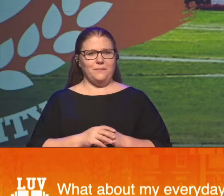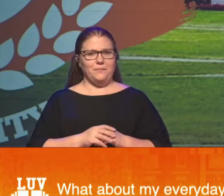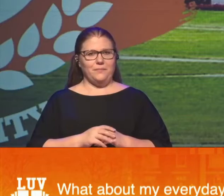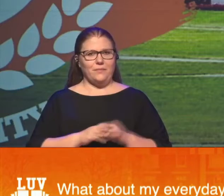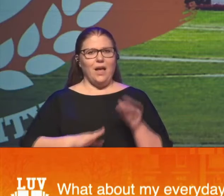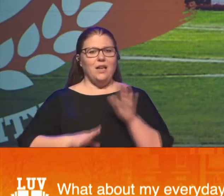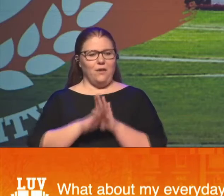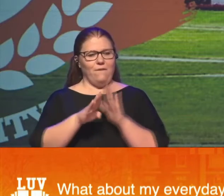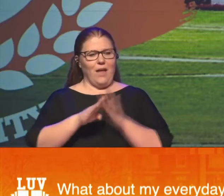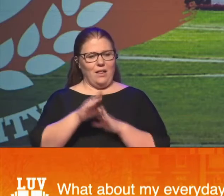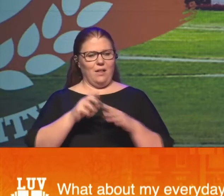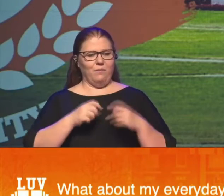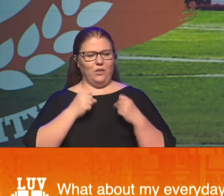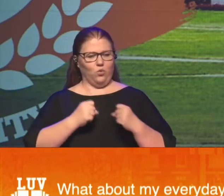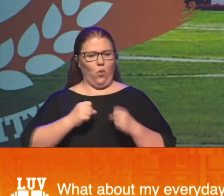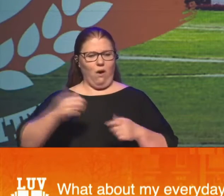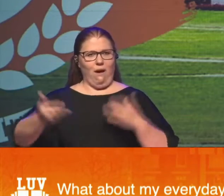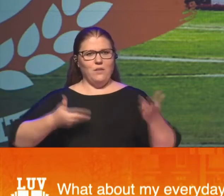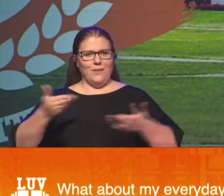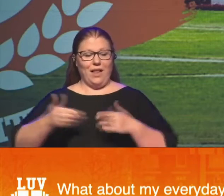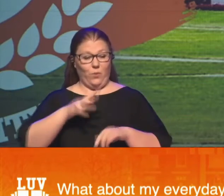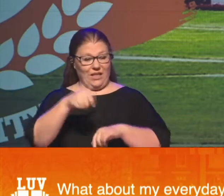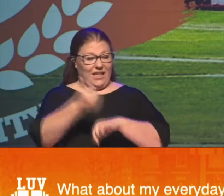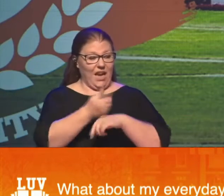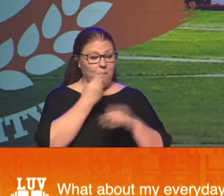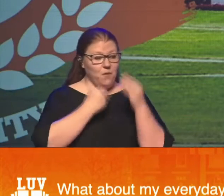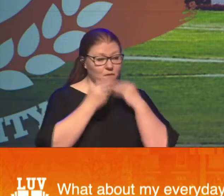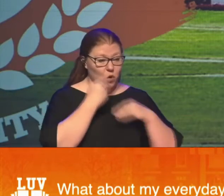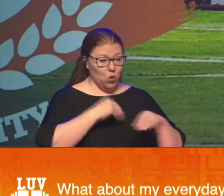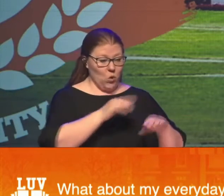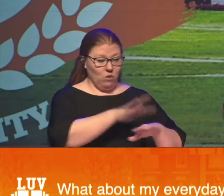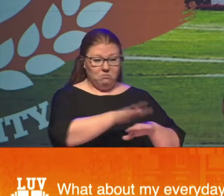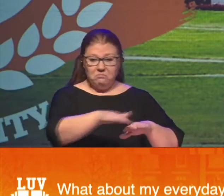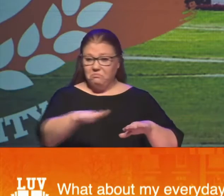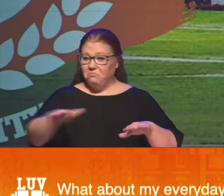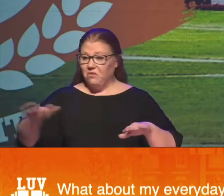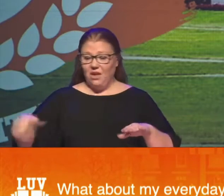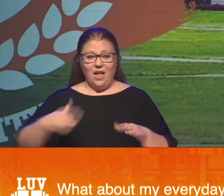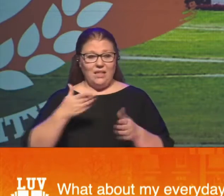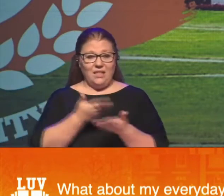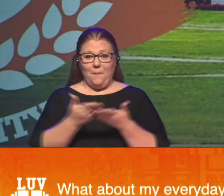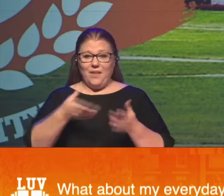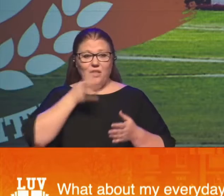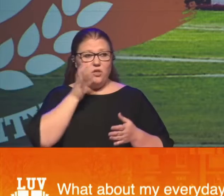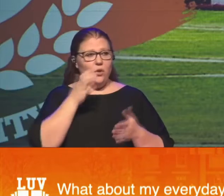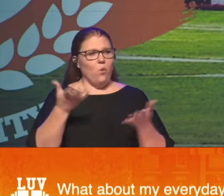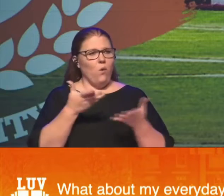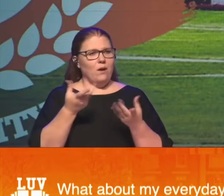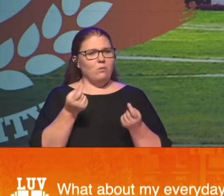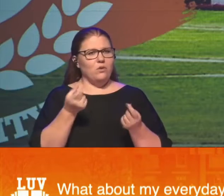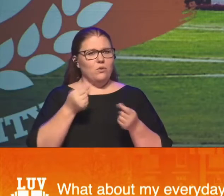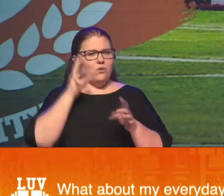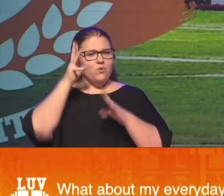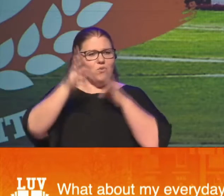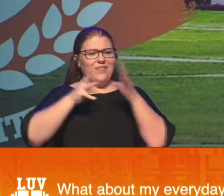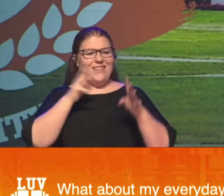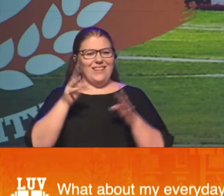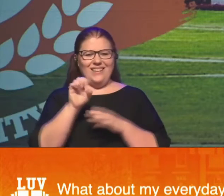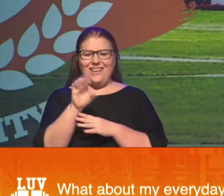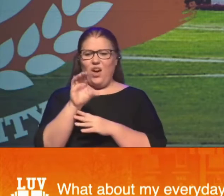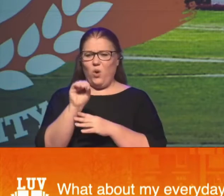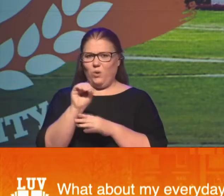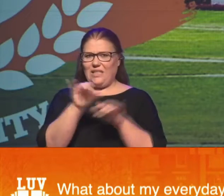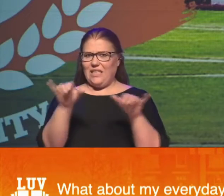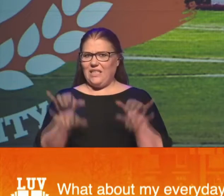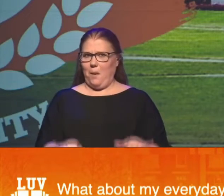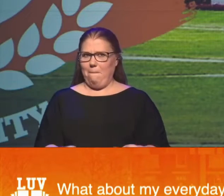Jesus-centered hospitality. If we can set the food out, if we can set something to drink, what could we do to create the kind of ecosystem,